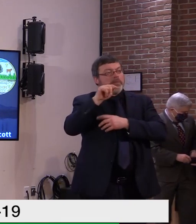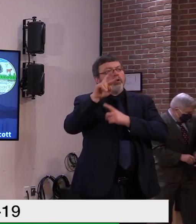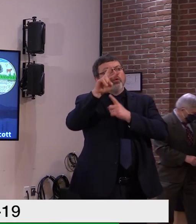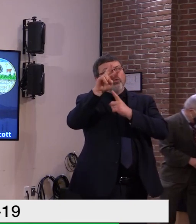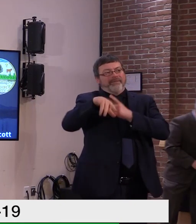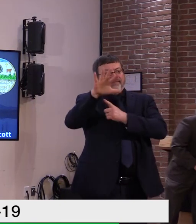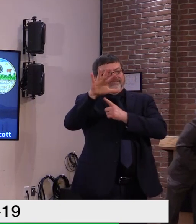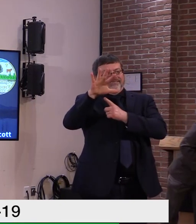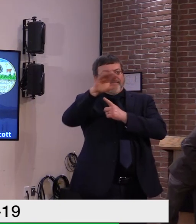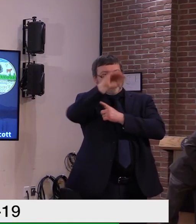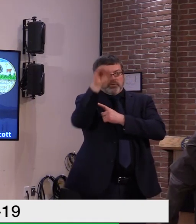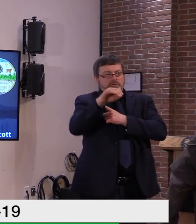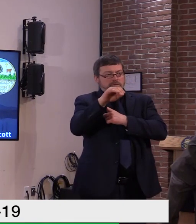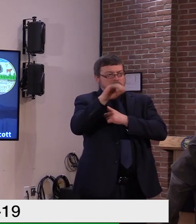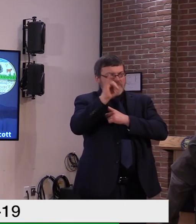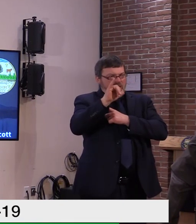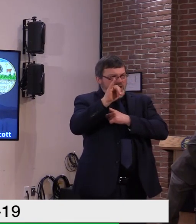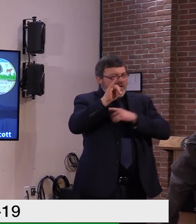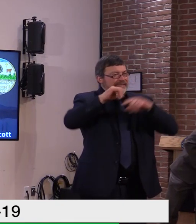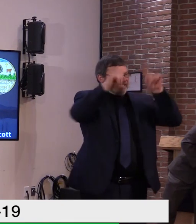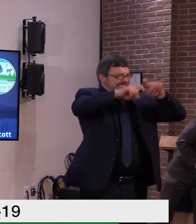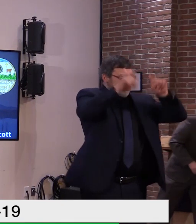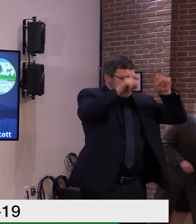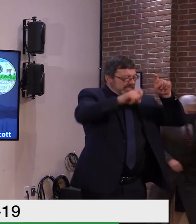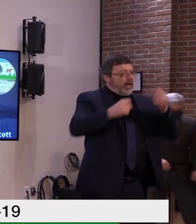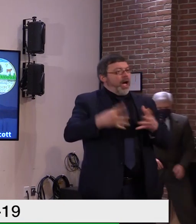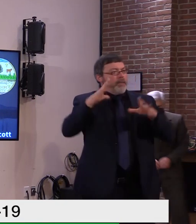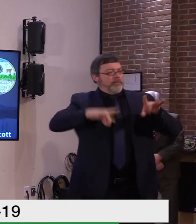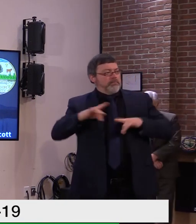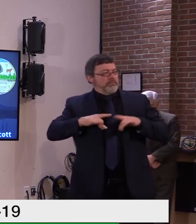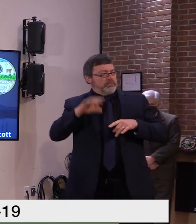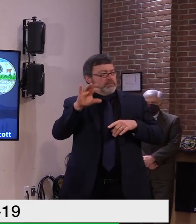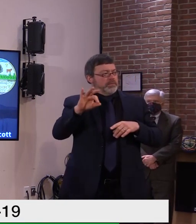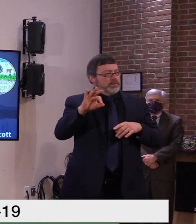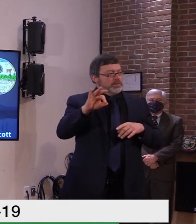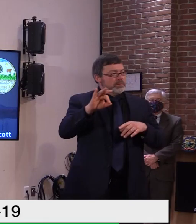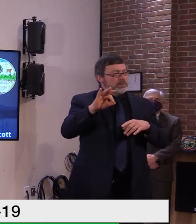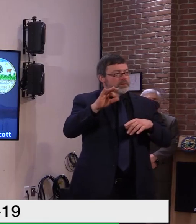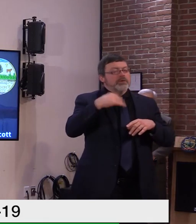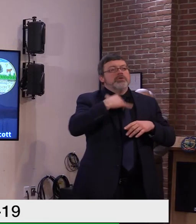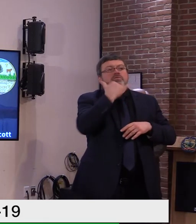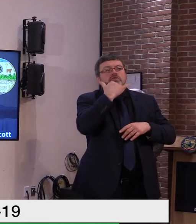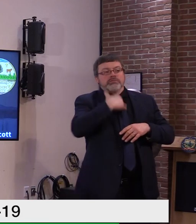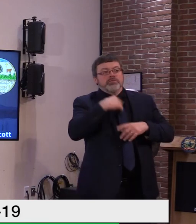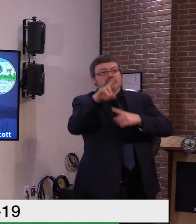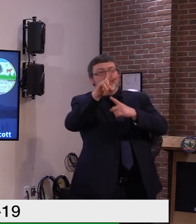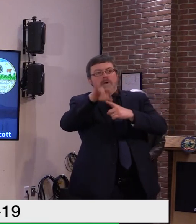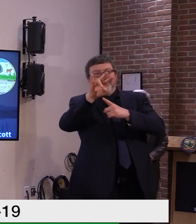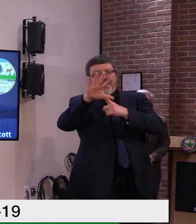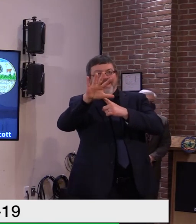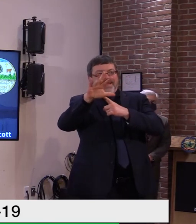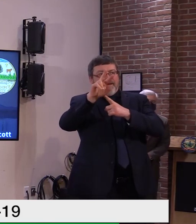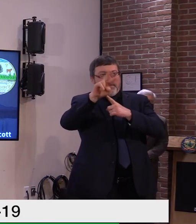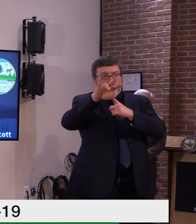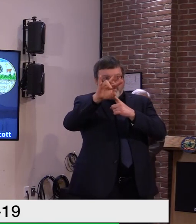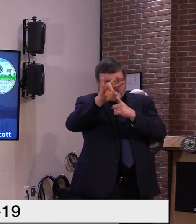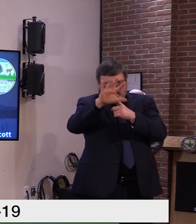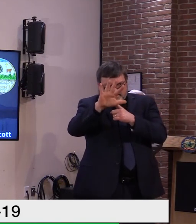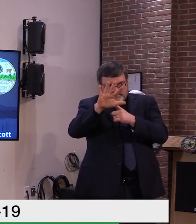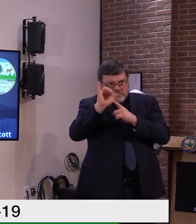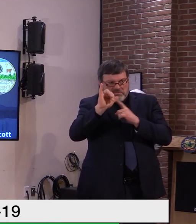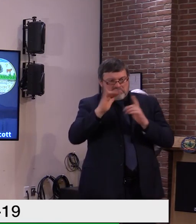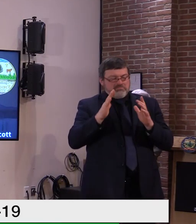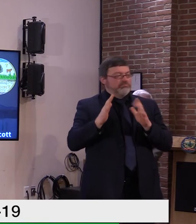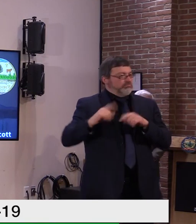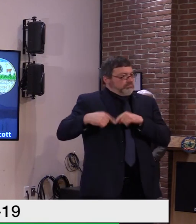I've been reporting for some time now, during this surge that the region and country have been going through, we've seen cases